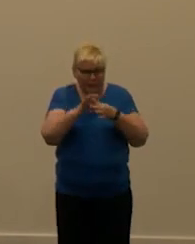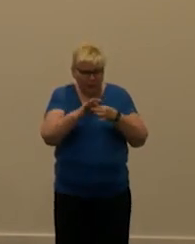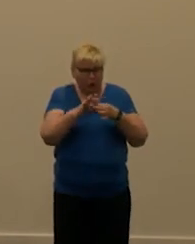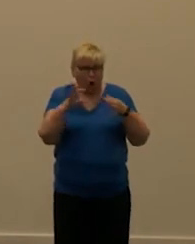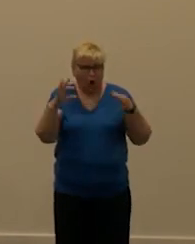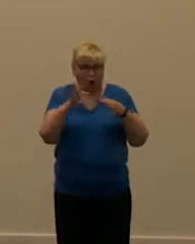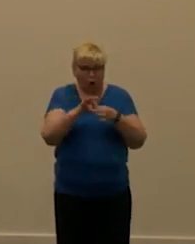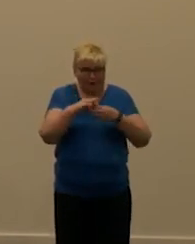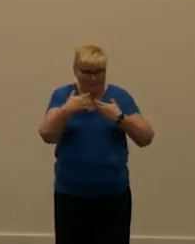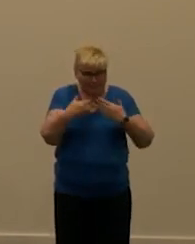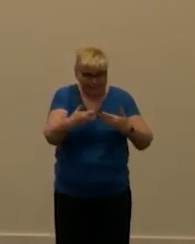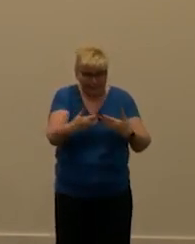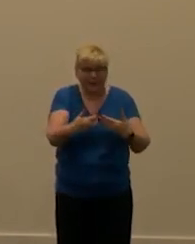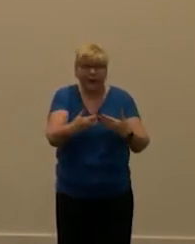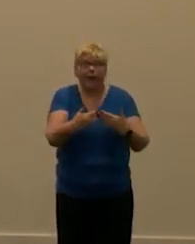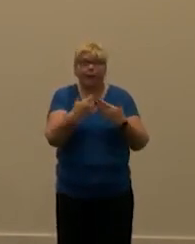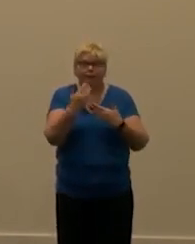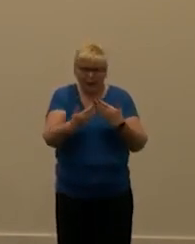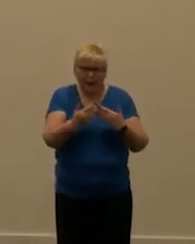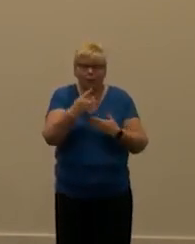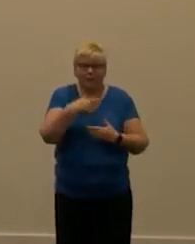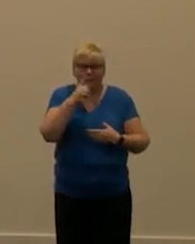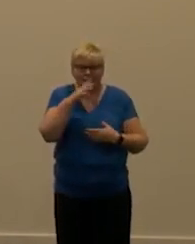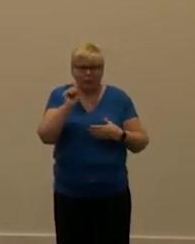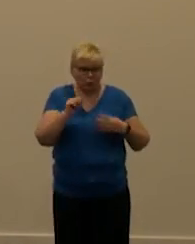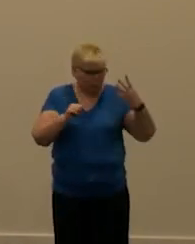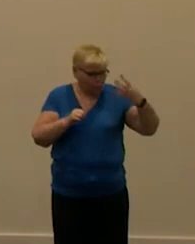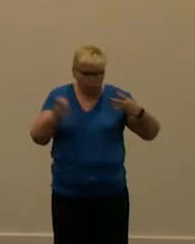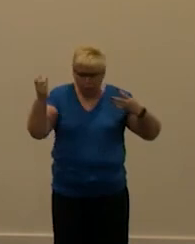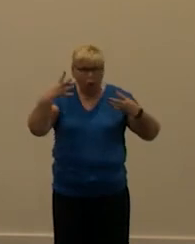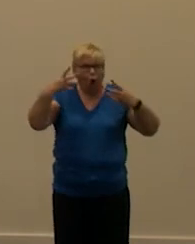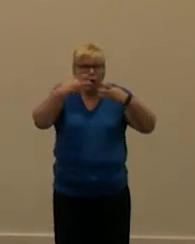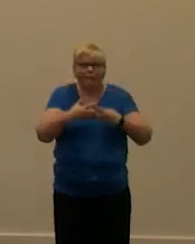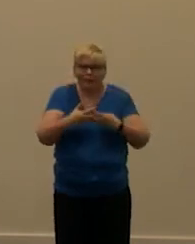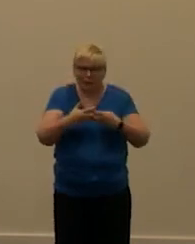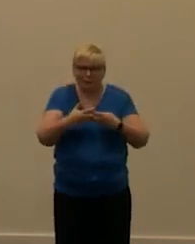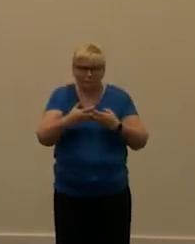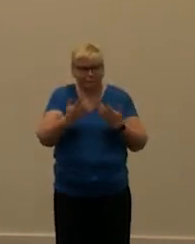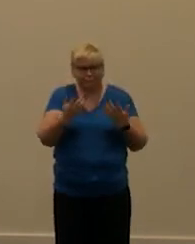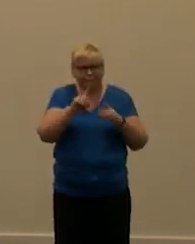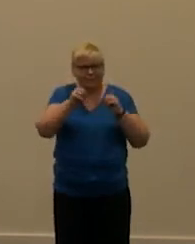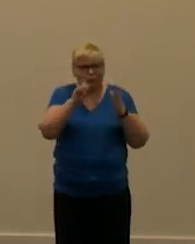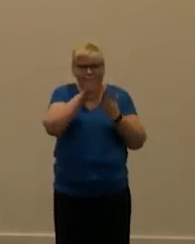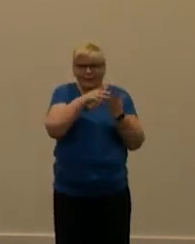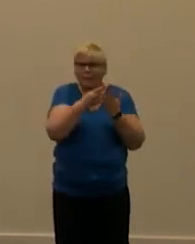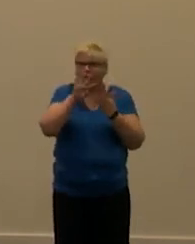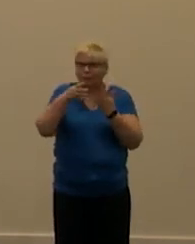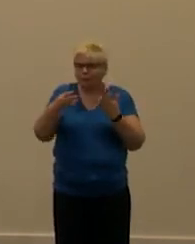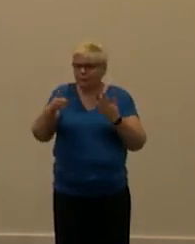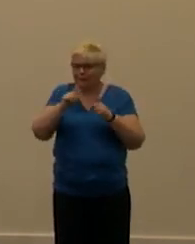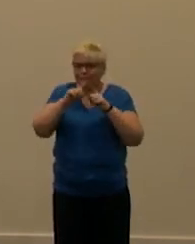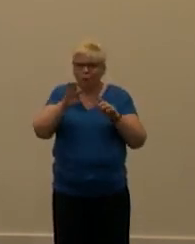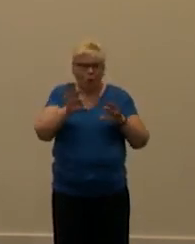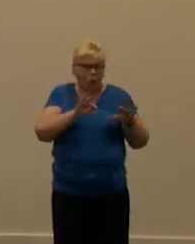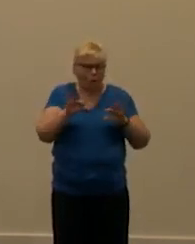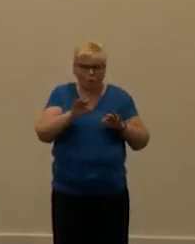connectivity represent, and then we can configure route tables if you want. So we have different options here available. You can